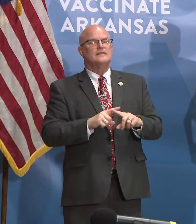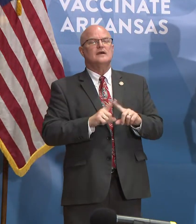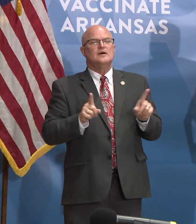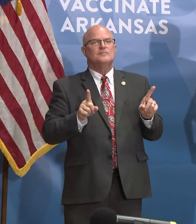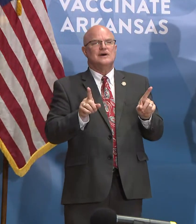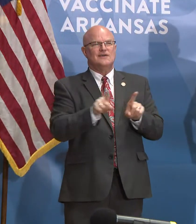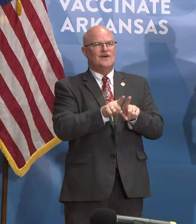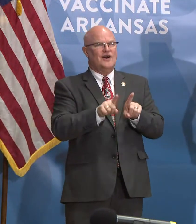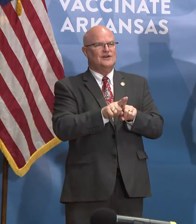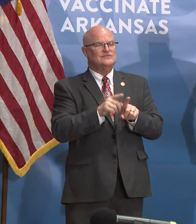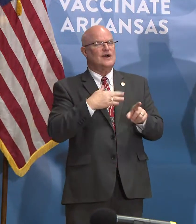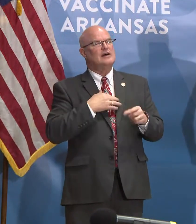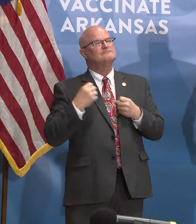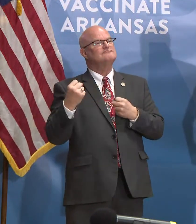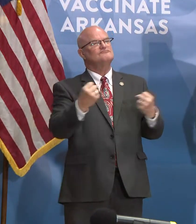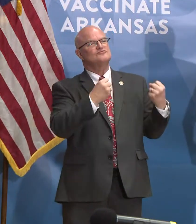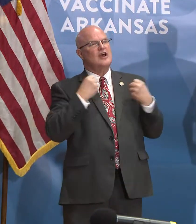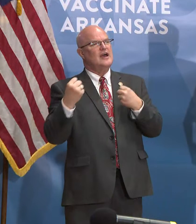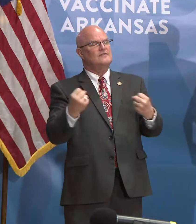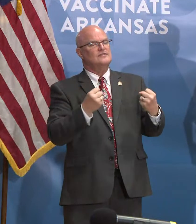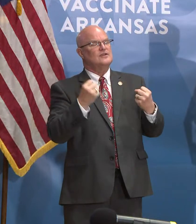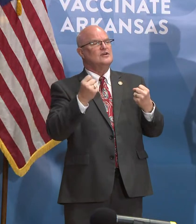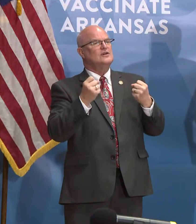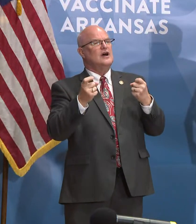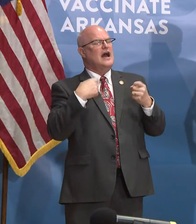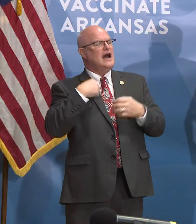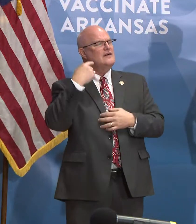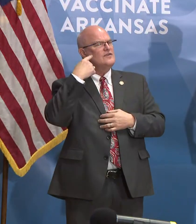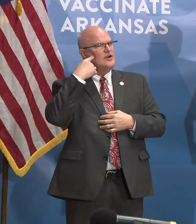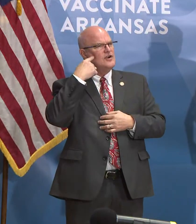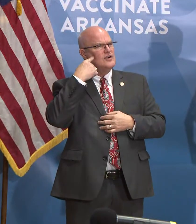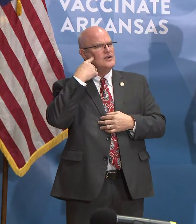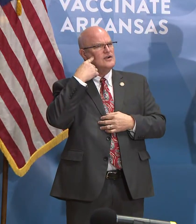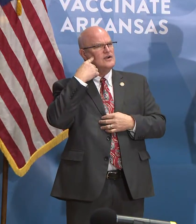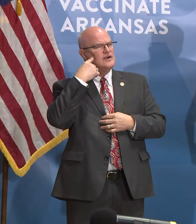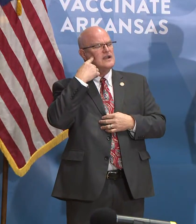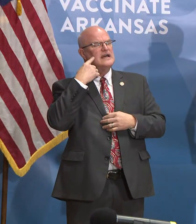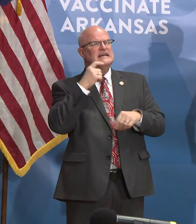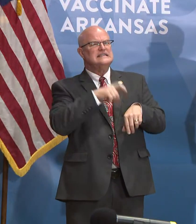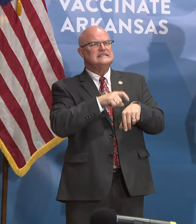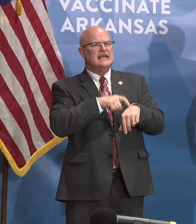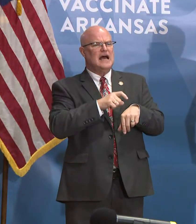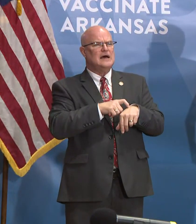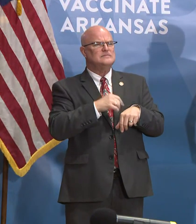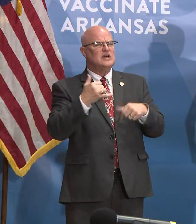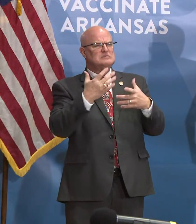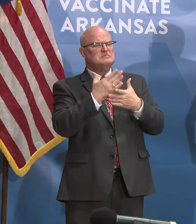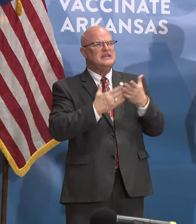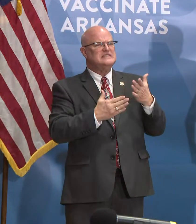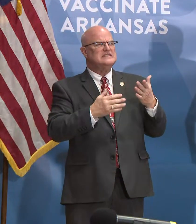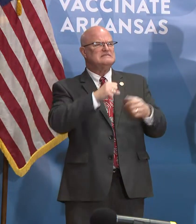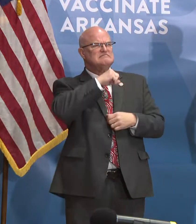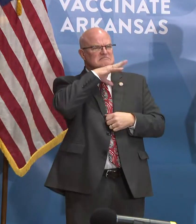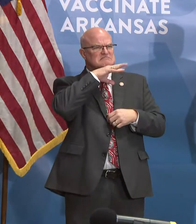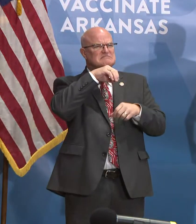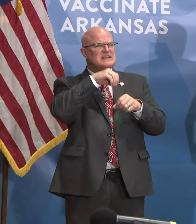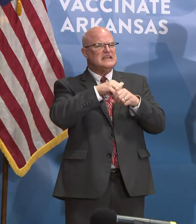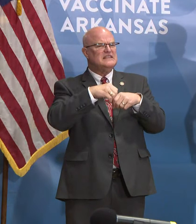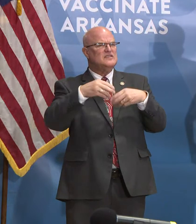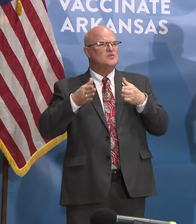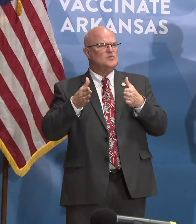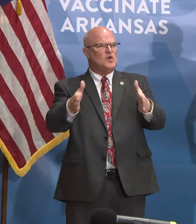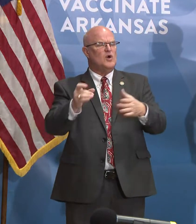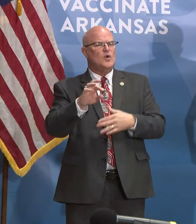And I've also, during my travels, as the director said, run across times when there's large pieces of debris in the road